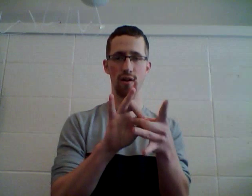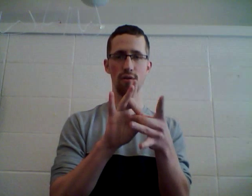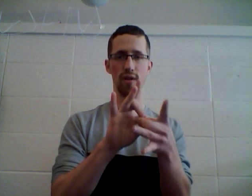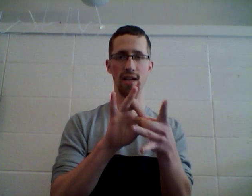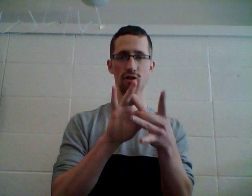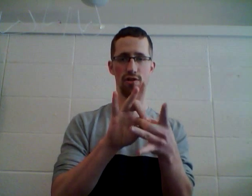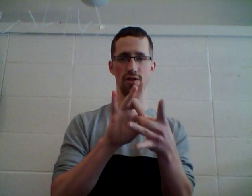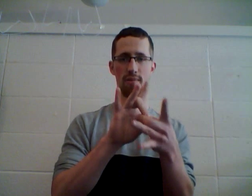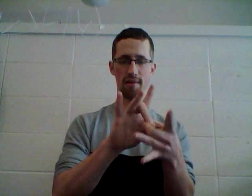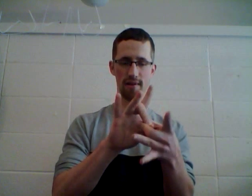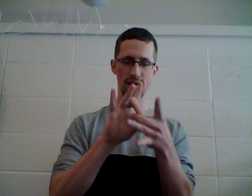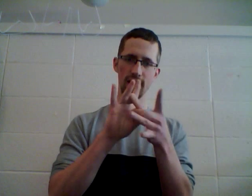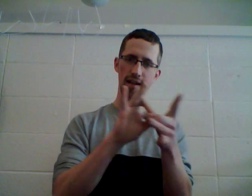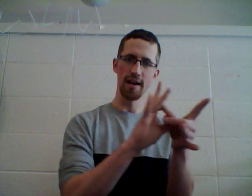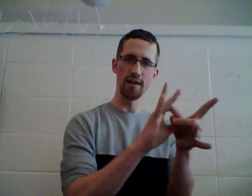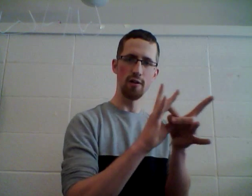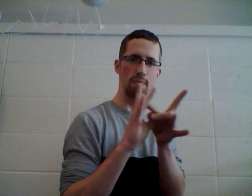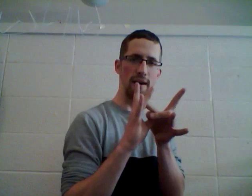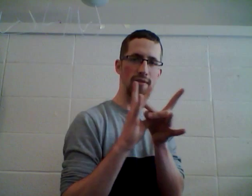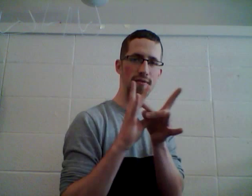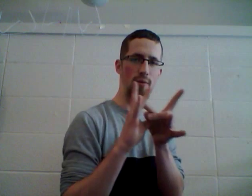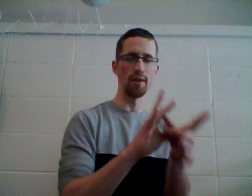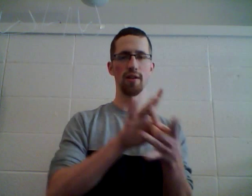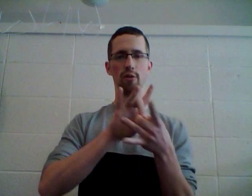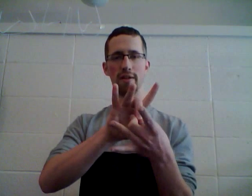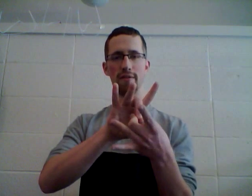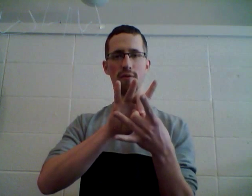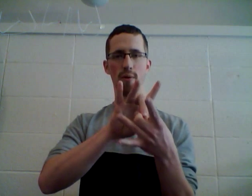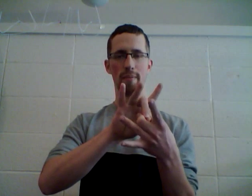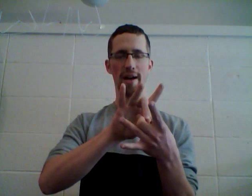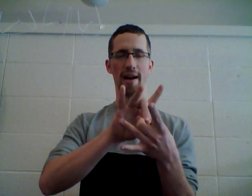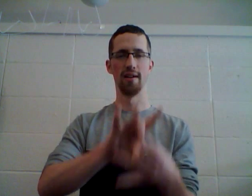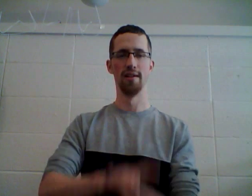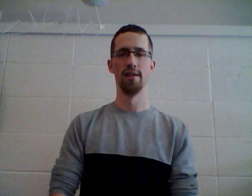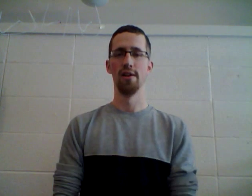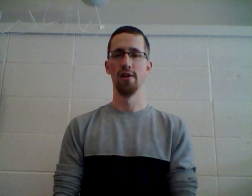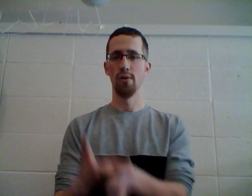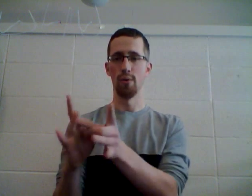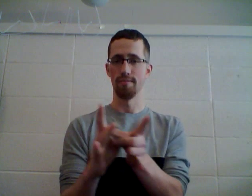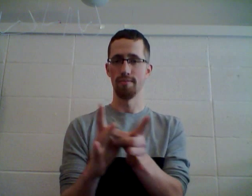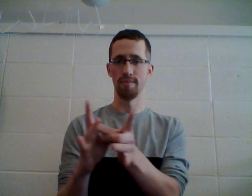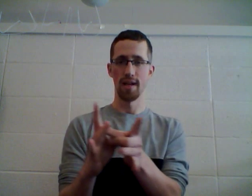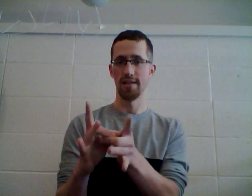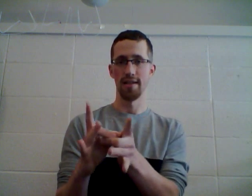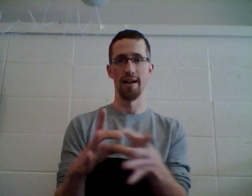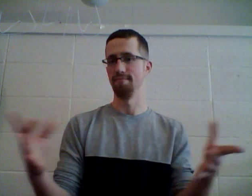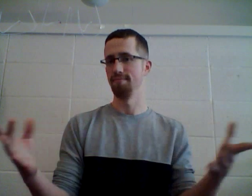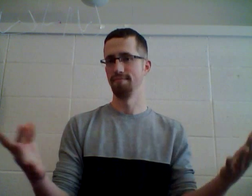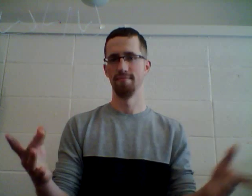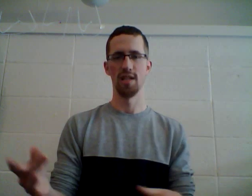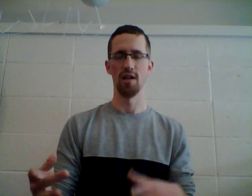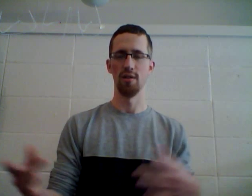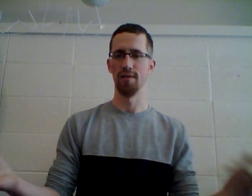A relationship. It kind of goes back and forth a little bit, forward and back, or side to side. If